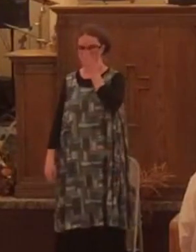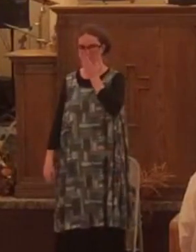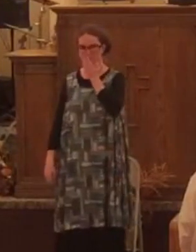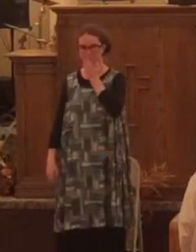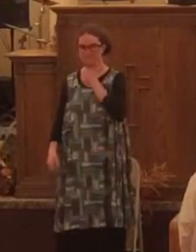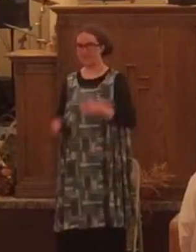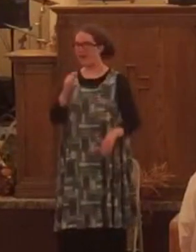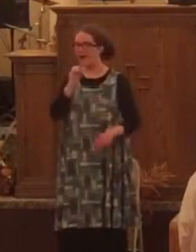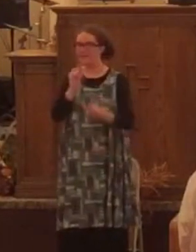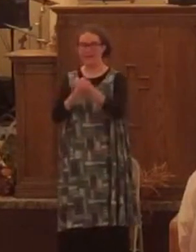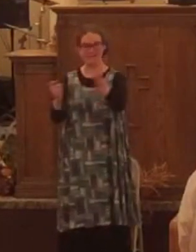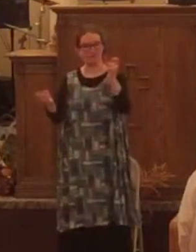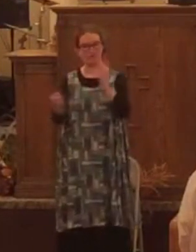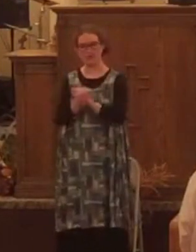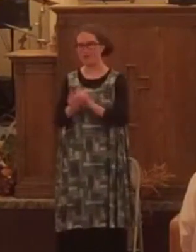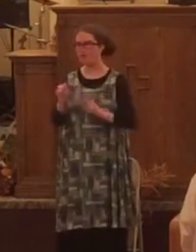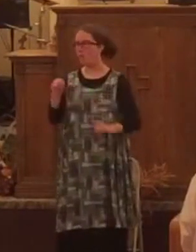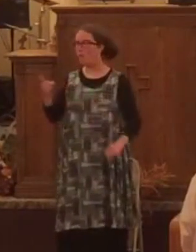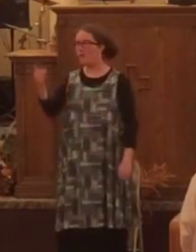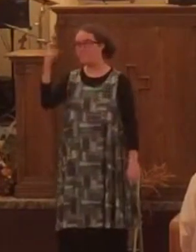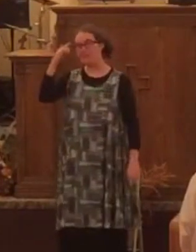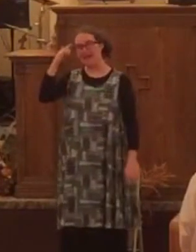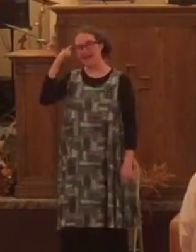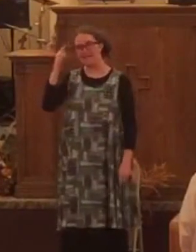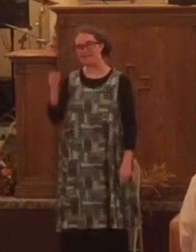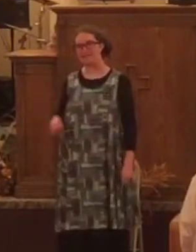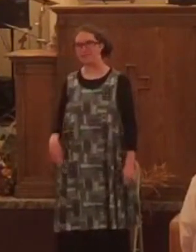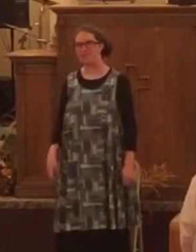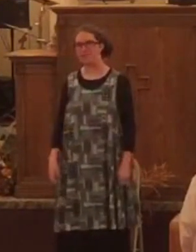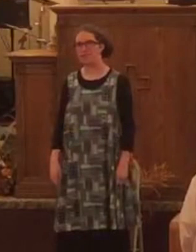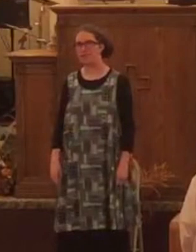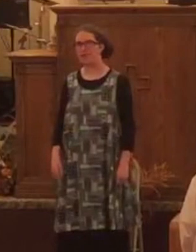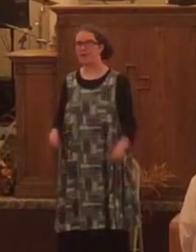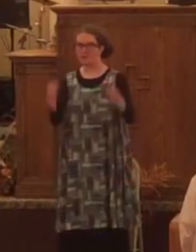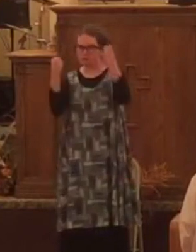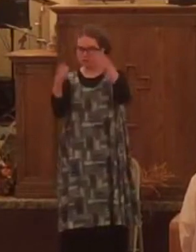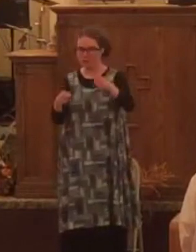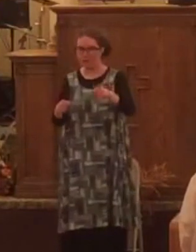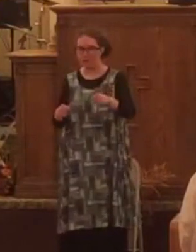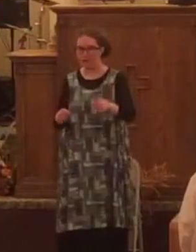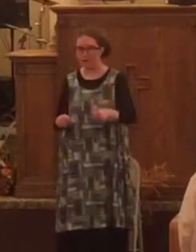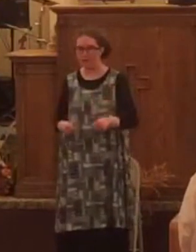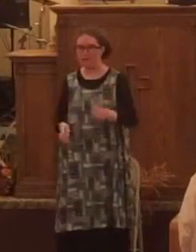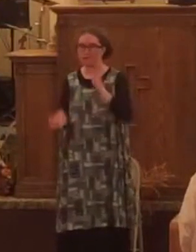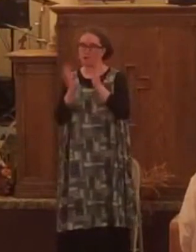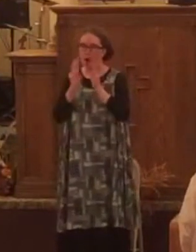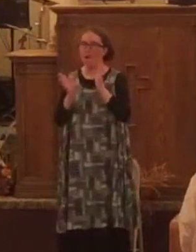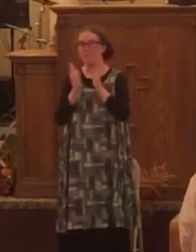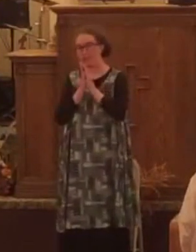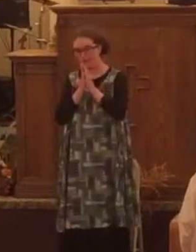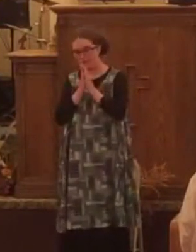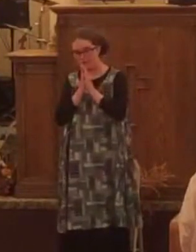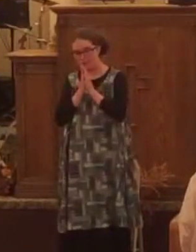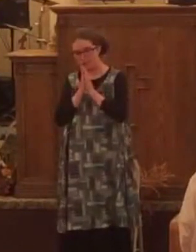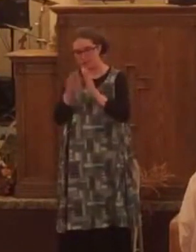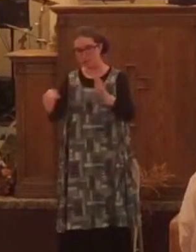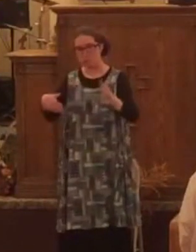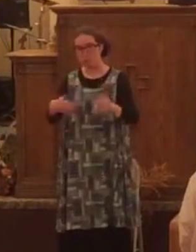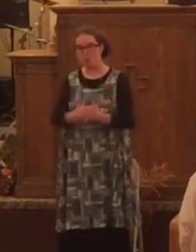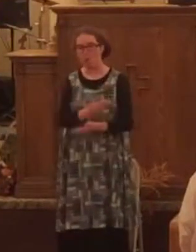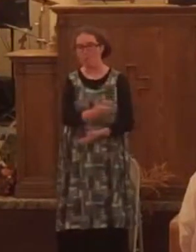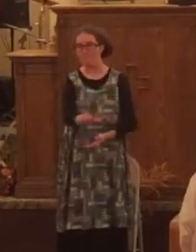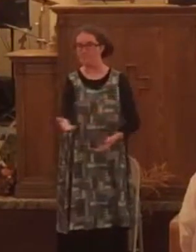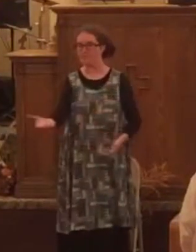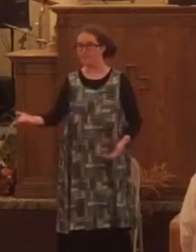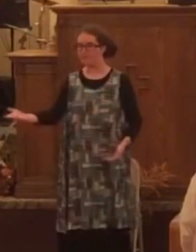Right. Amen. I can't change anybody's mind, Pastor. Amen. I can try. I can counsel. I can pray. I can do all of these